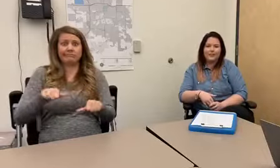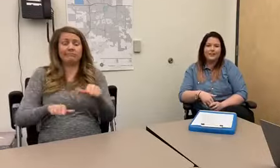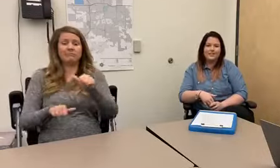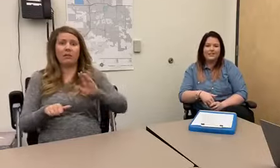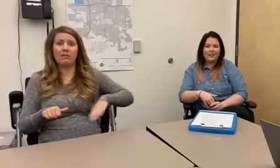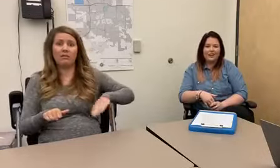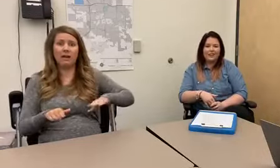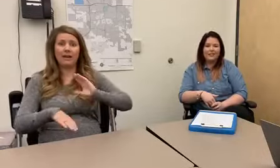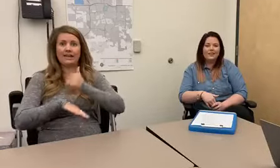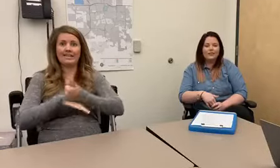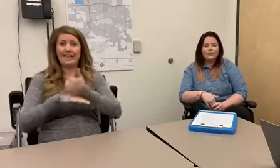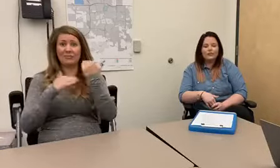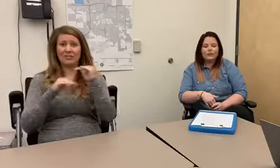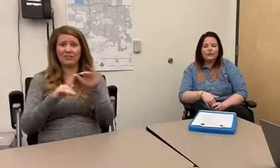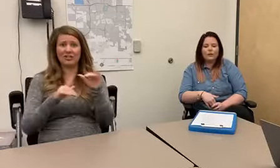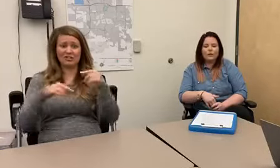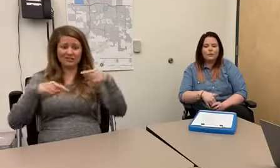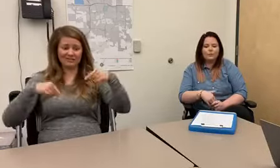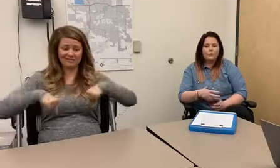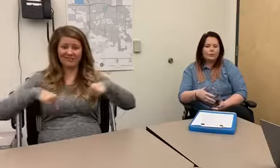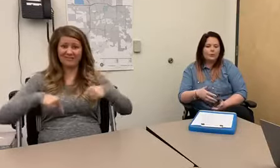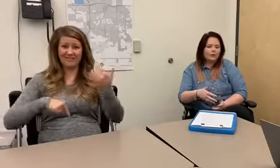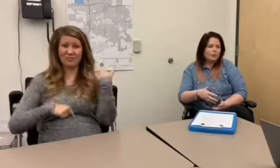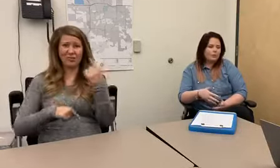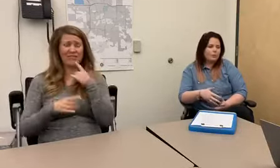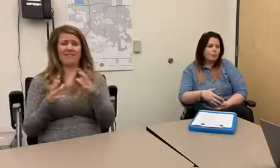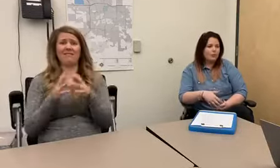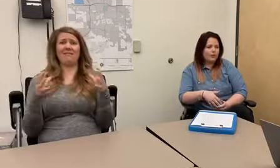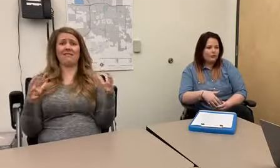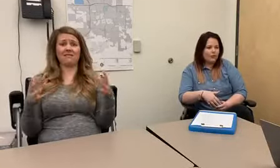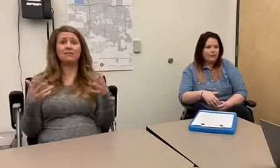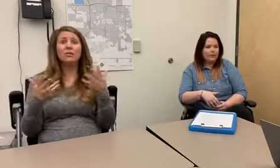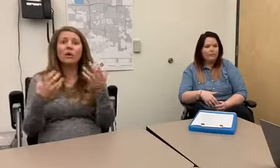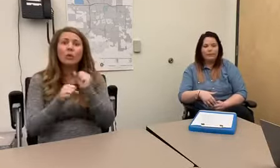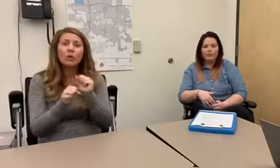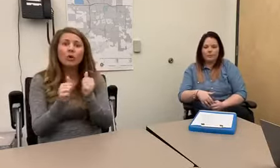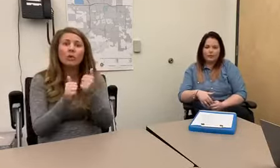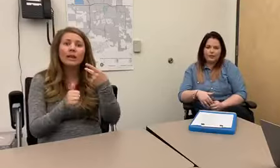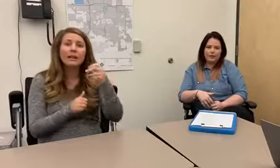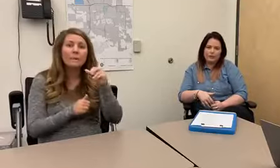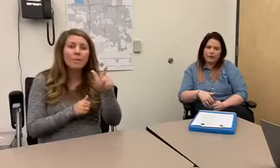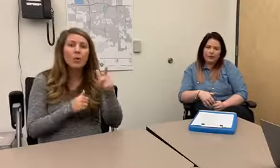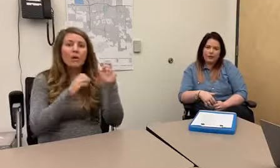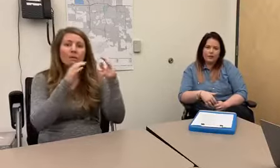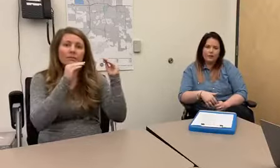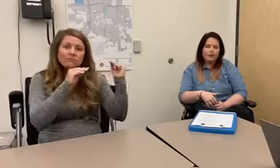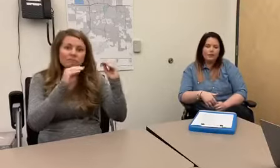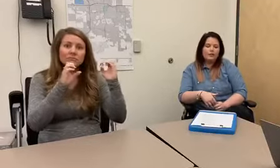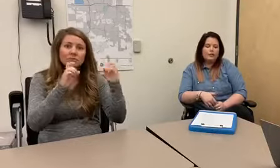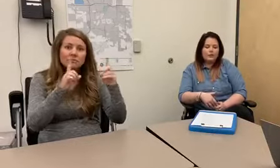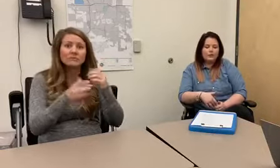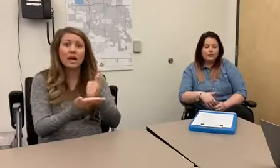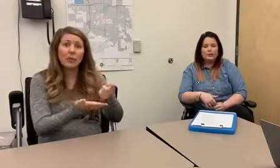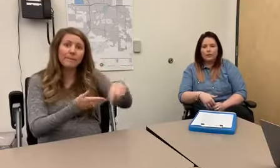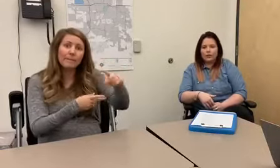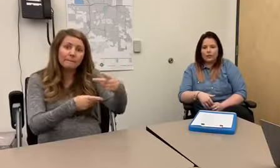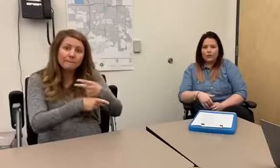and it's a lot. So we would want to work with the pool, educate them, help them get it figured out. Ultimately, if there are